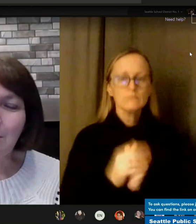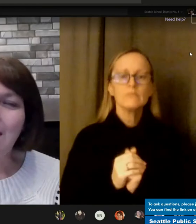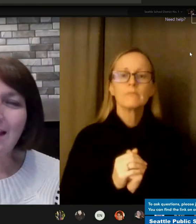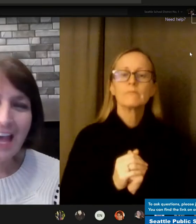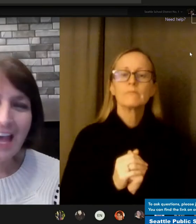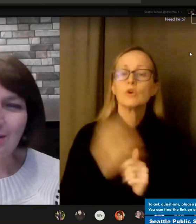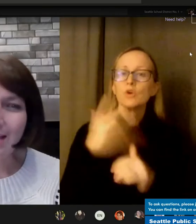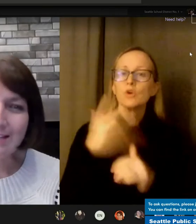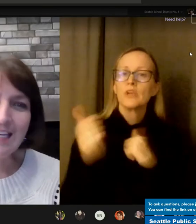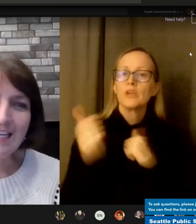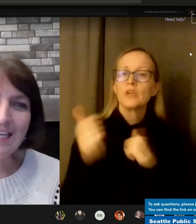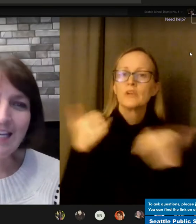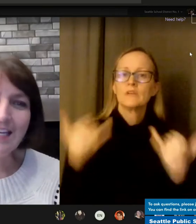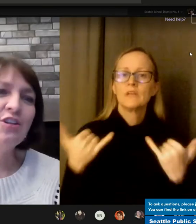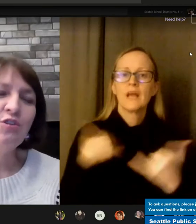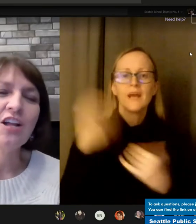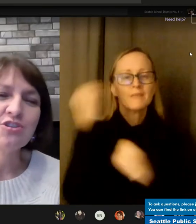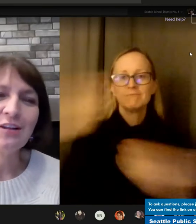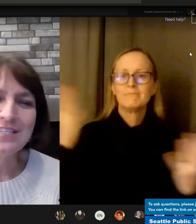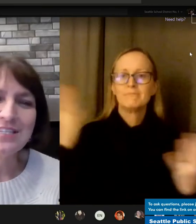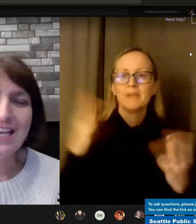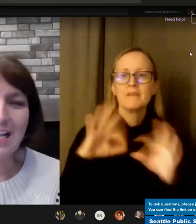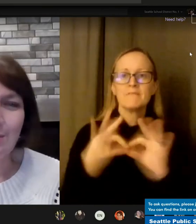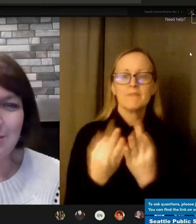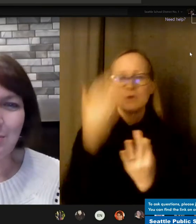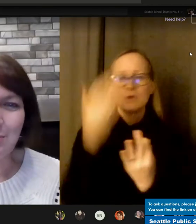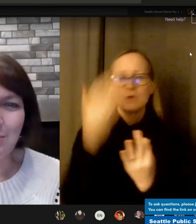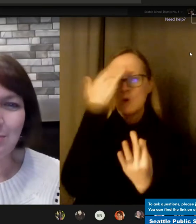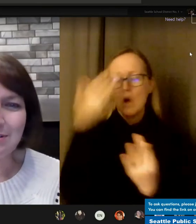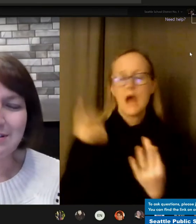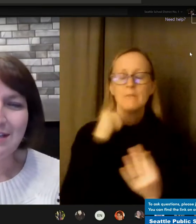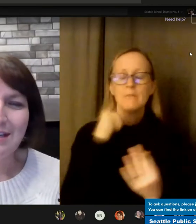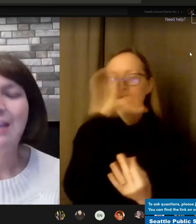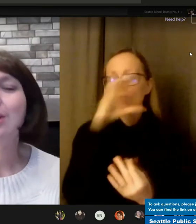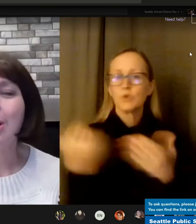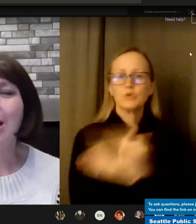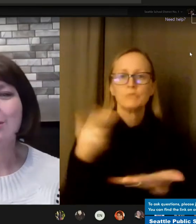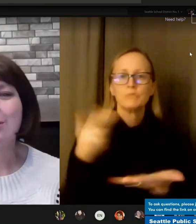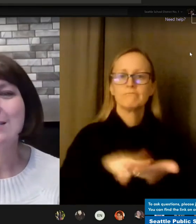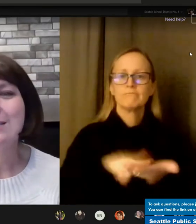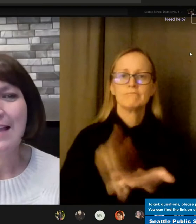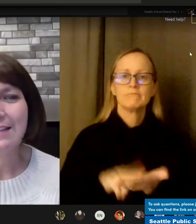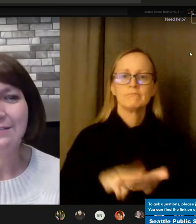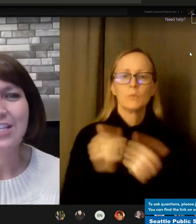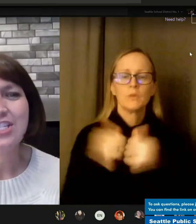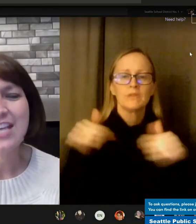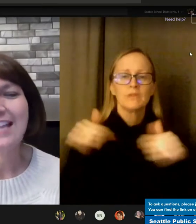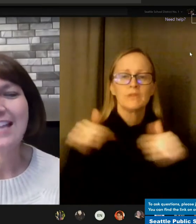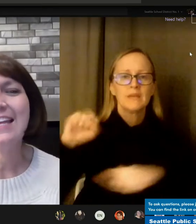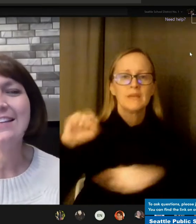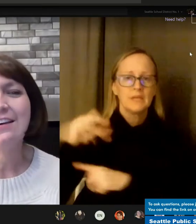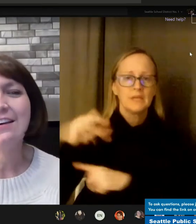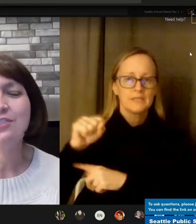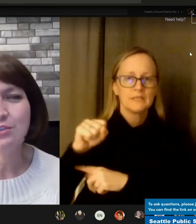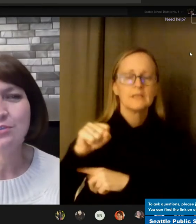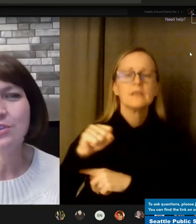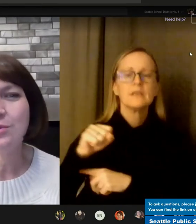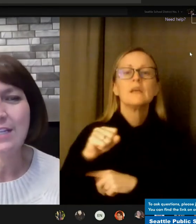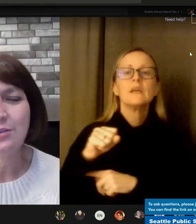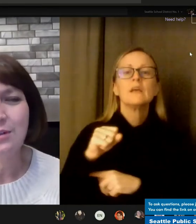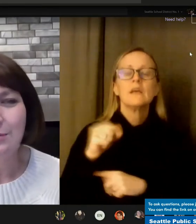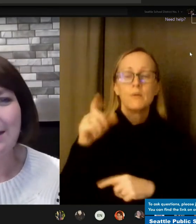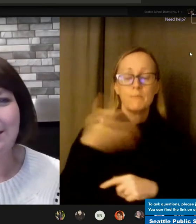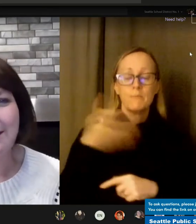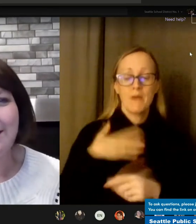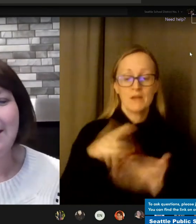that I am not seeking a new contract with Seattle Public Schools. My current contract is planned to finish at the end of June